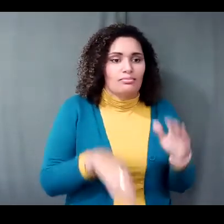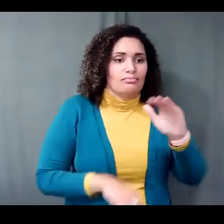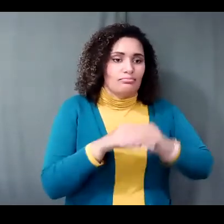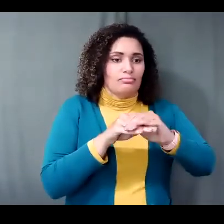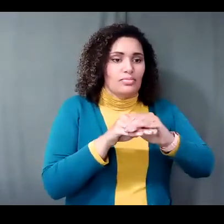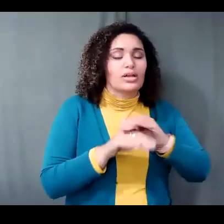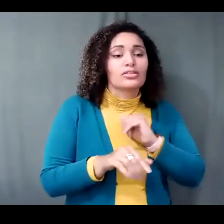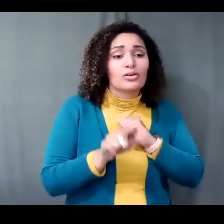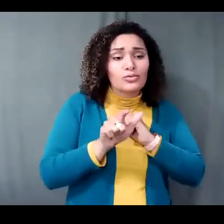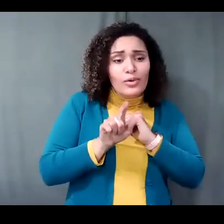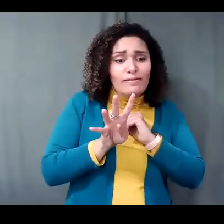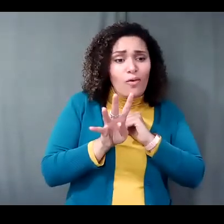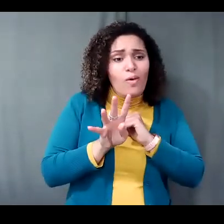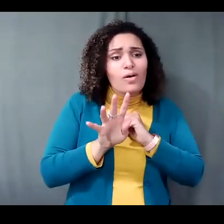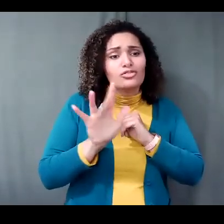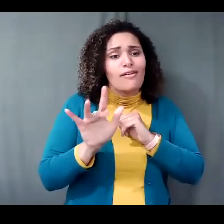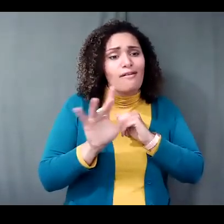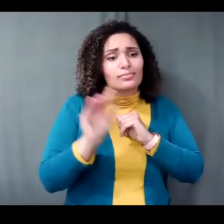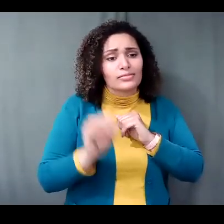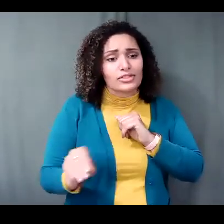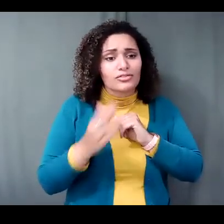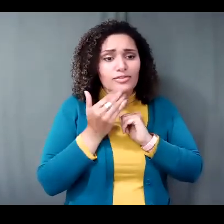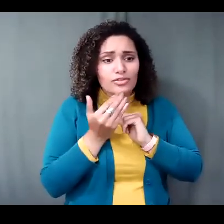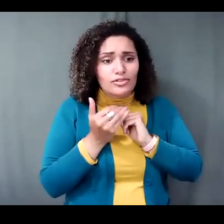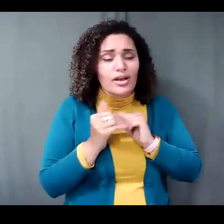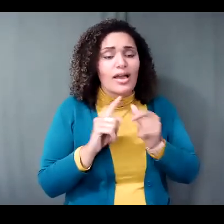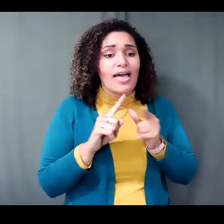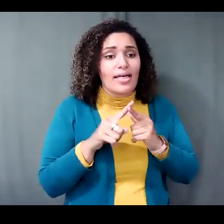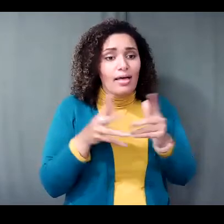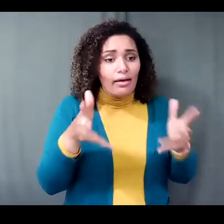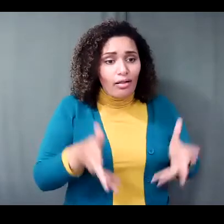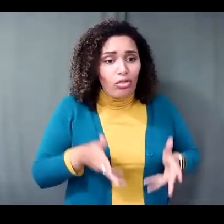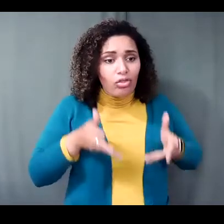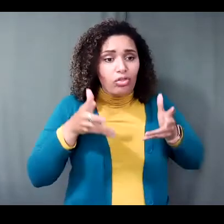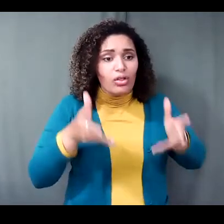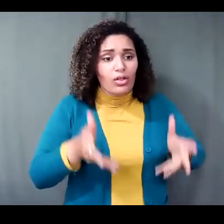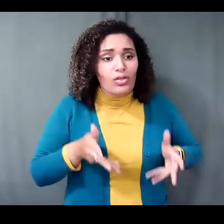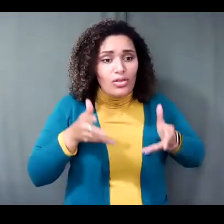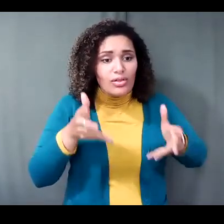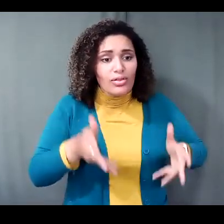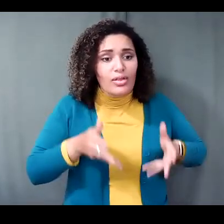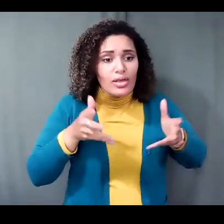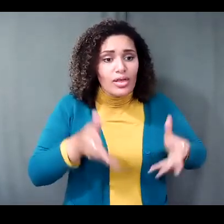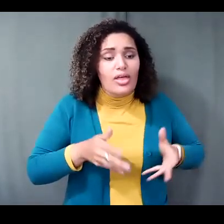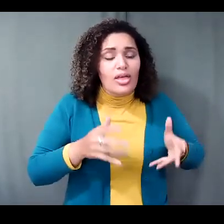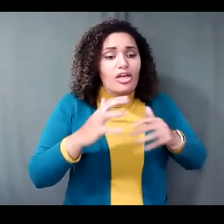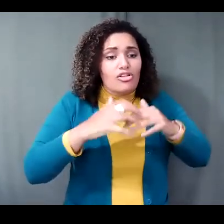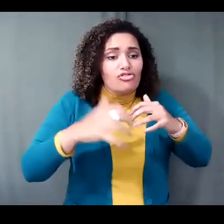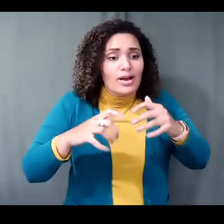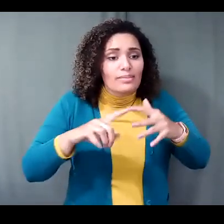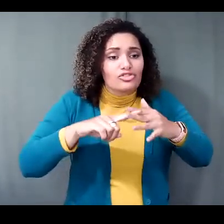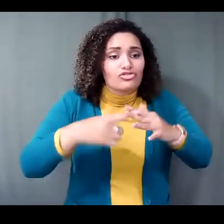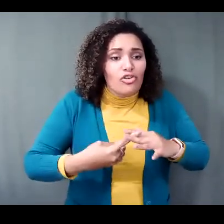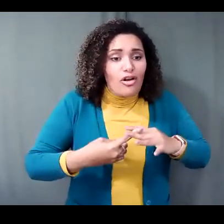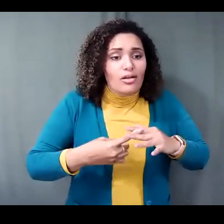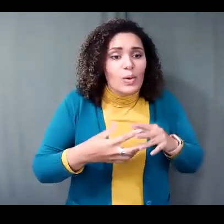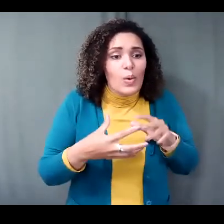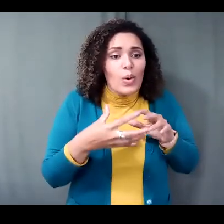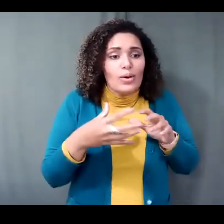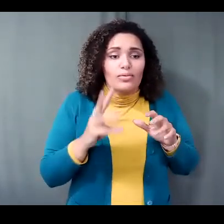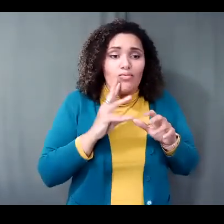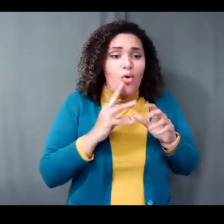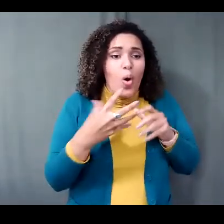about 24-25% sugar, but then if you let it sit out there for a long time, the grapes start to dehydrate. And so